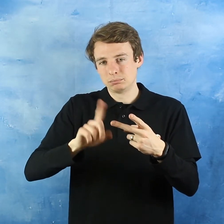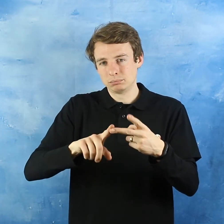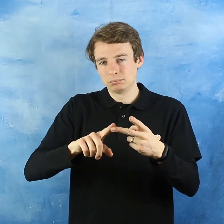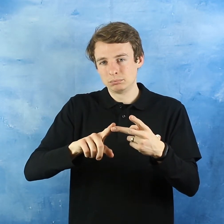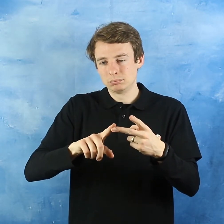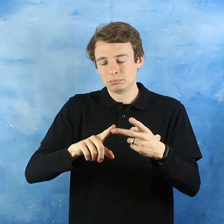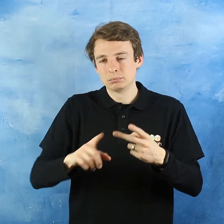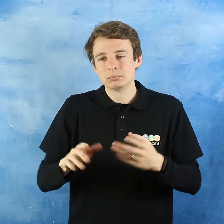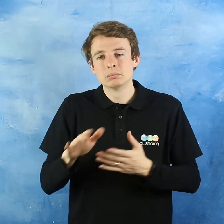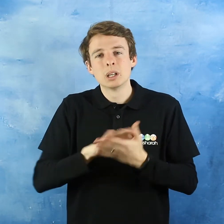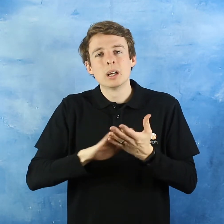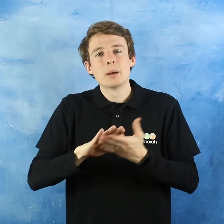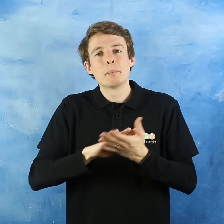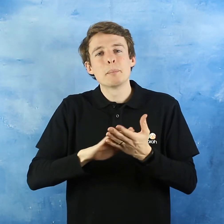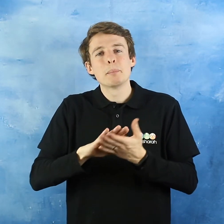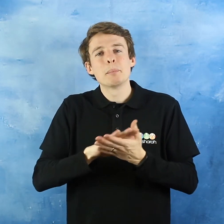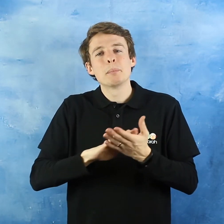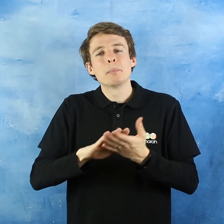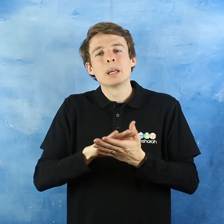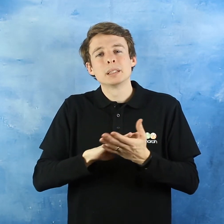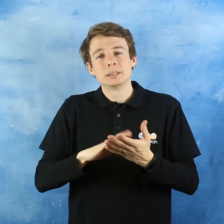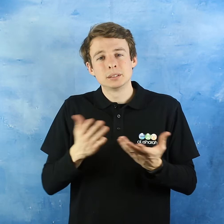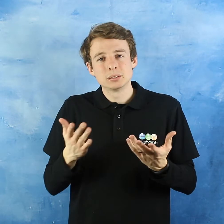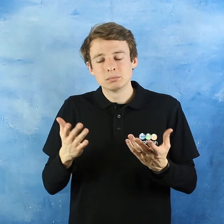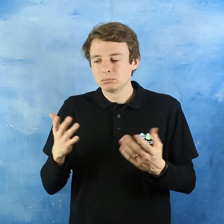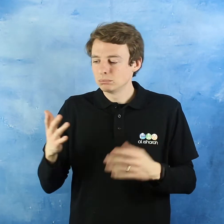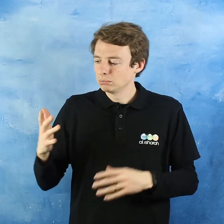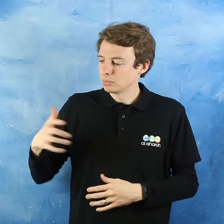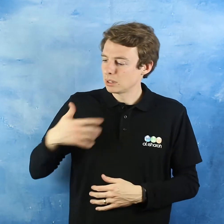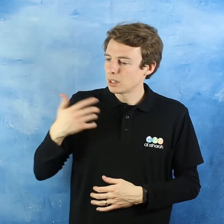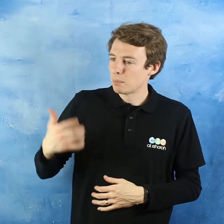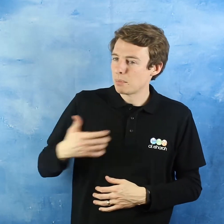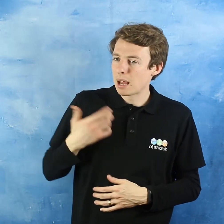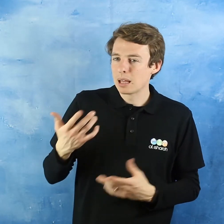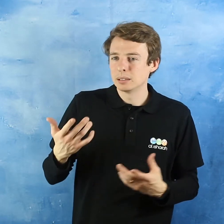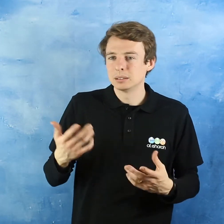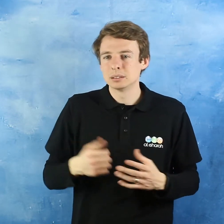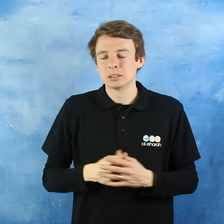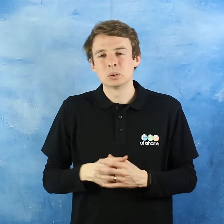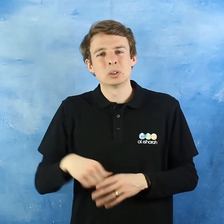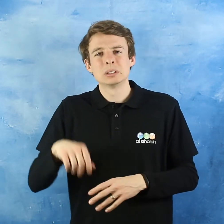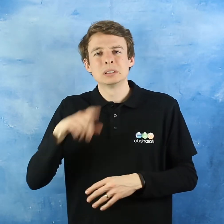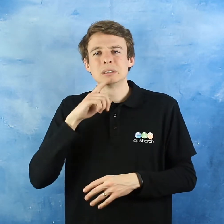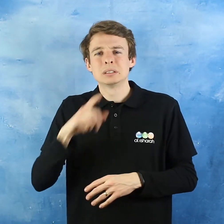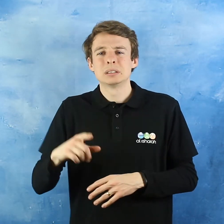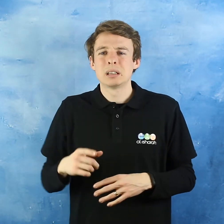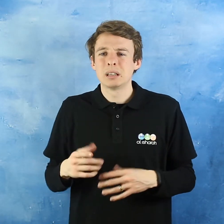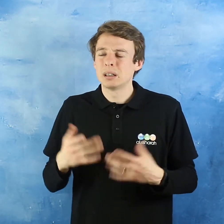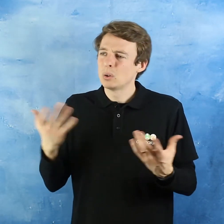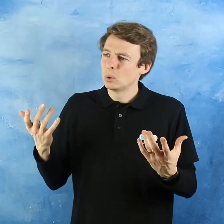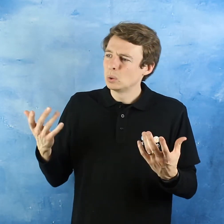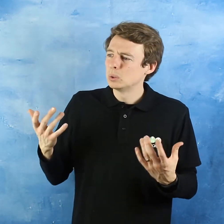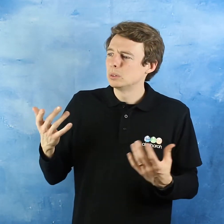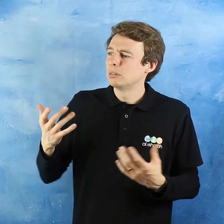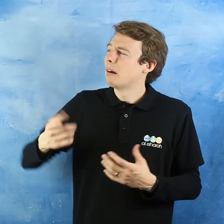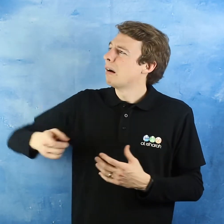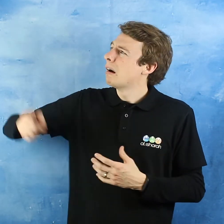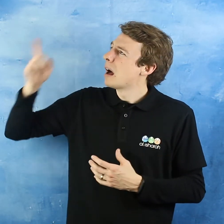doing so much zulm upon me. Allah, can you take revenge? This complaint is allowed. But it is not very high level